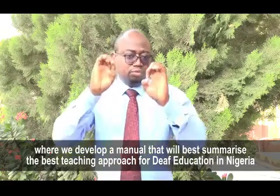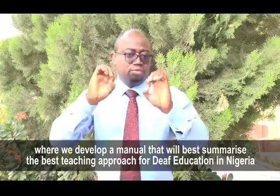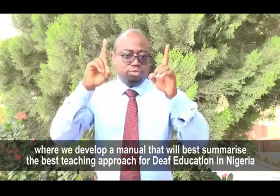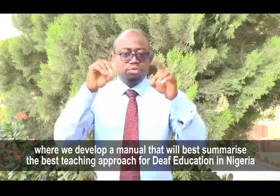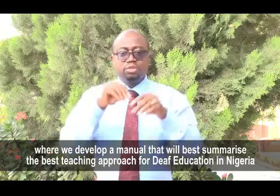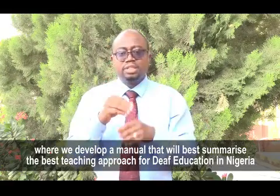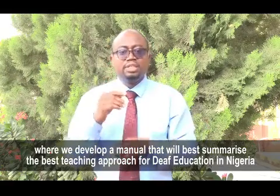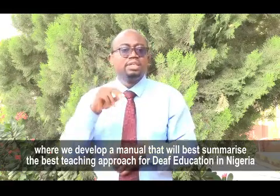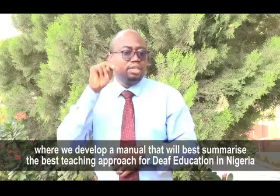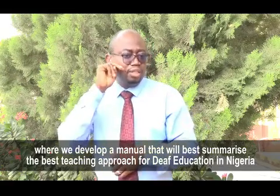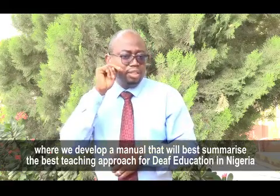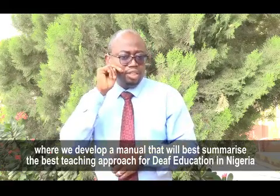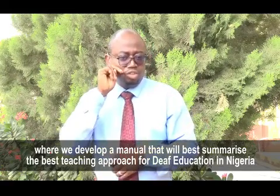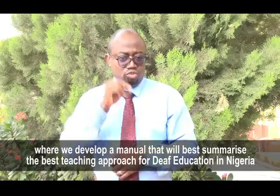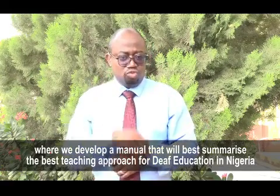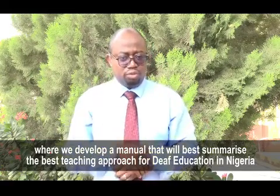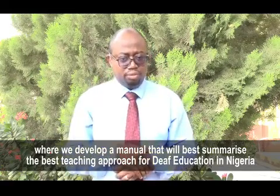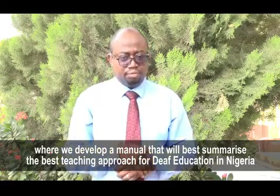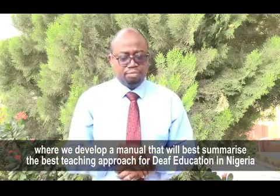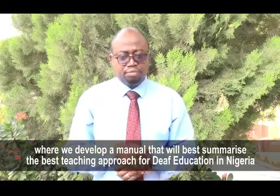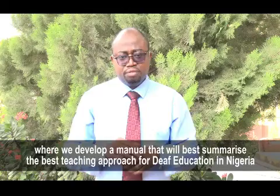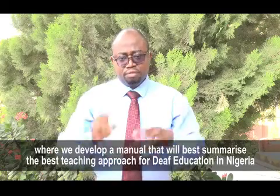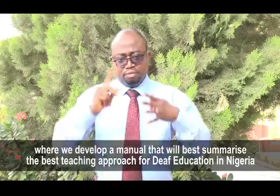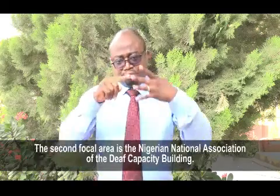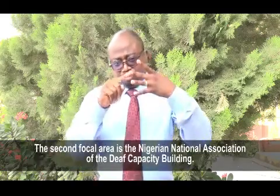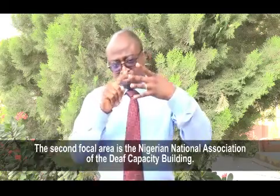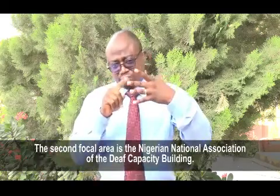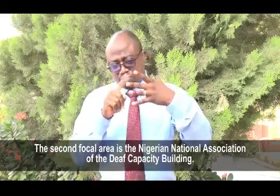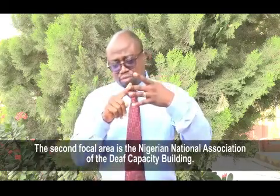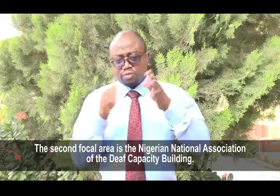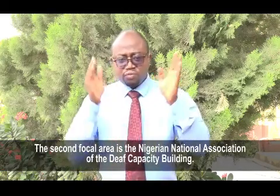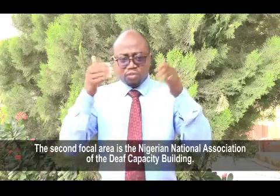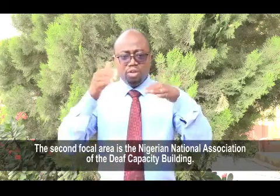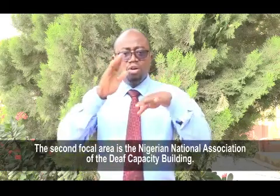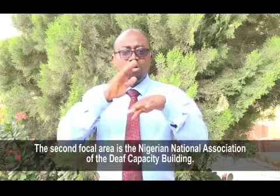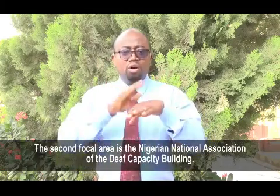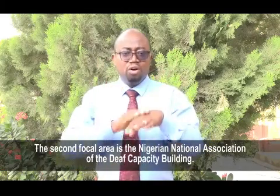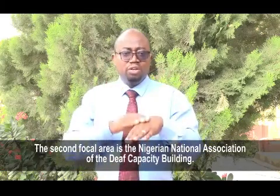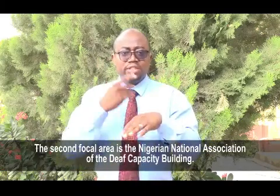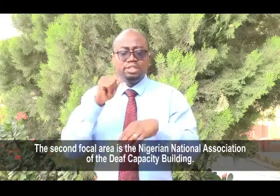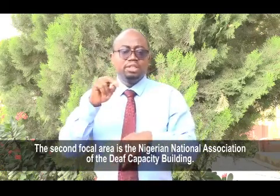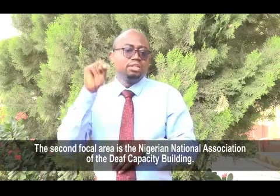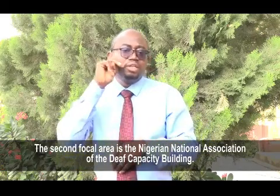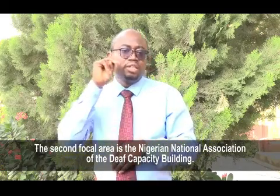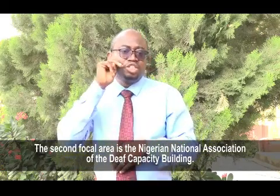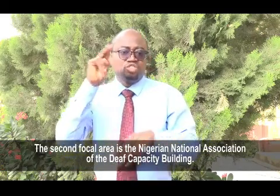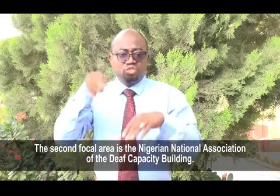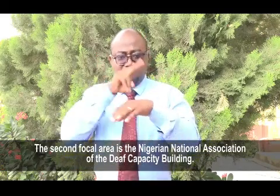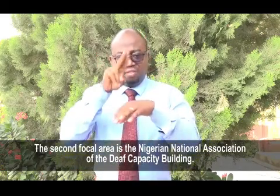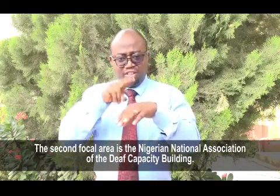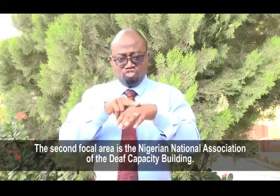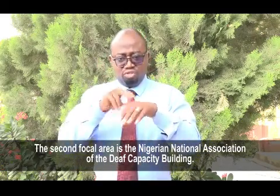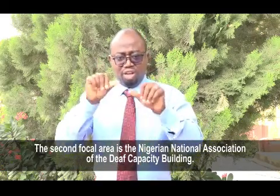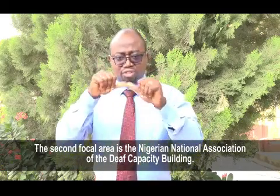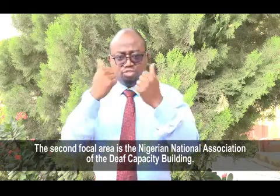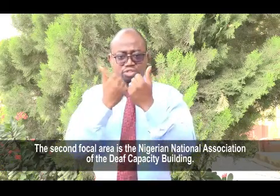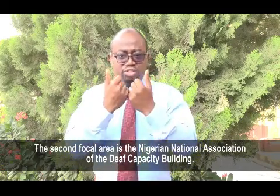for deaf education in Nigeria. The second focal area is the Nigerian